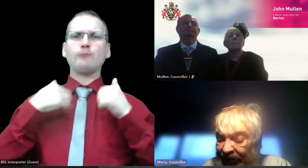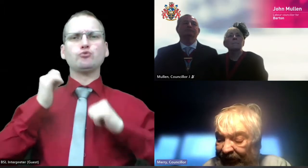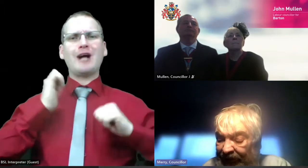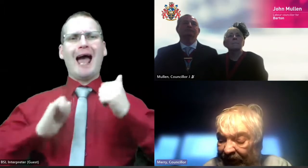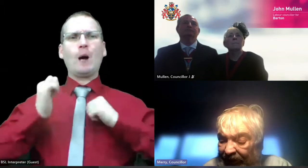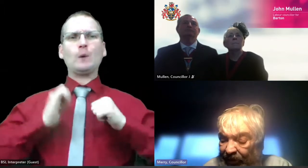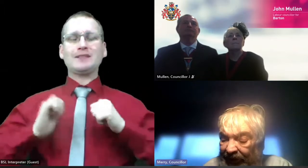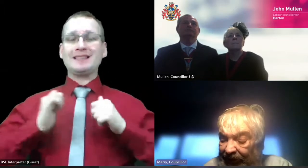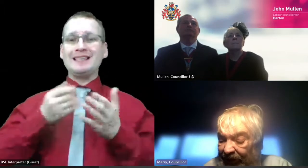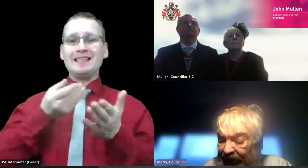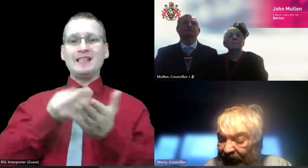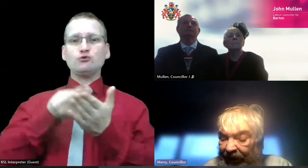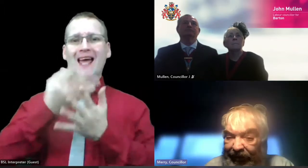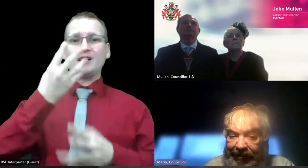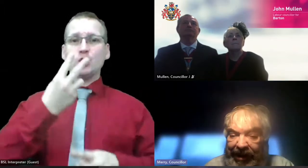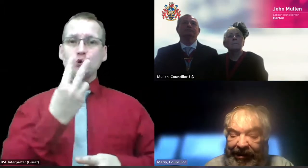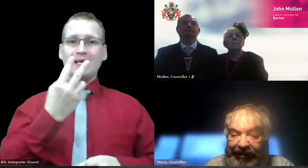to raise